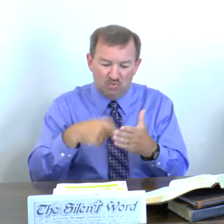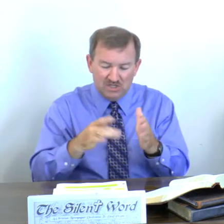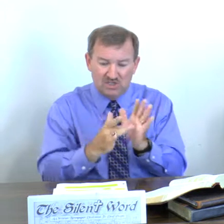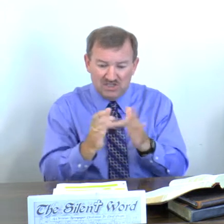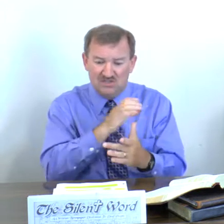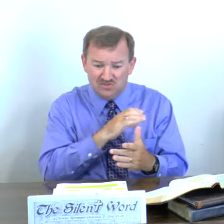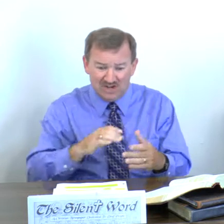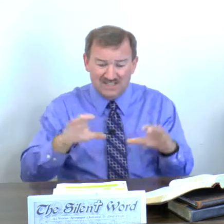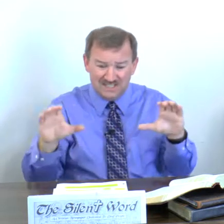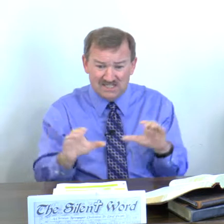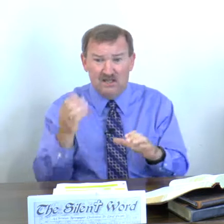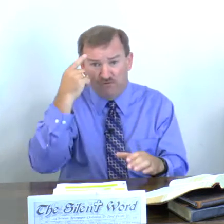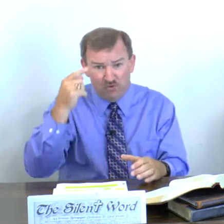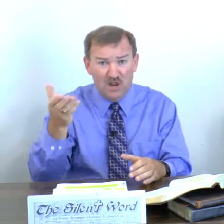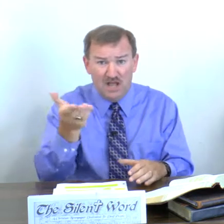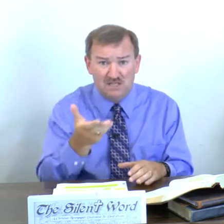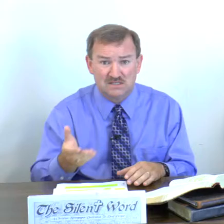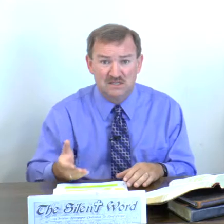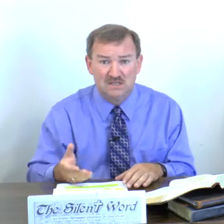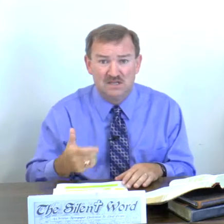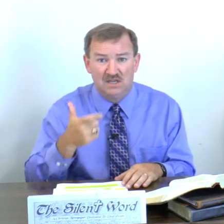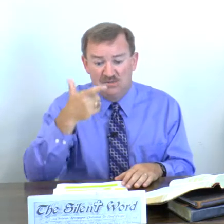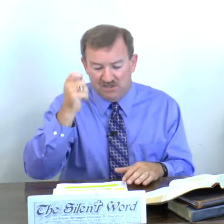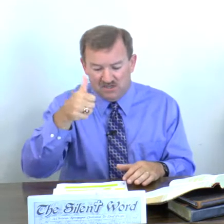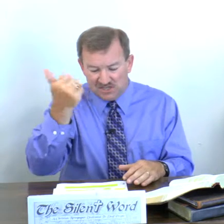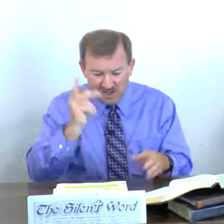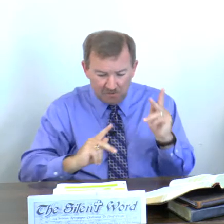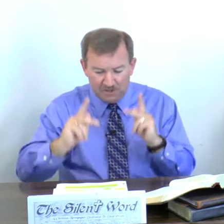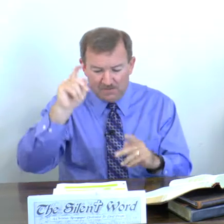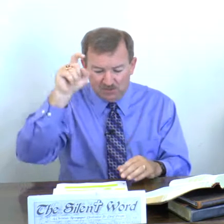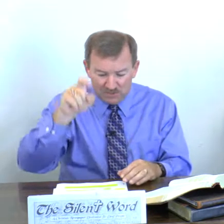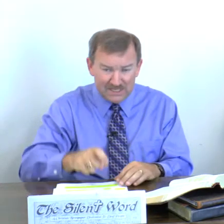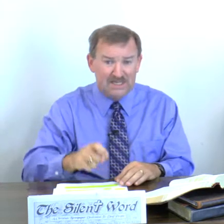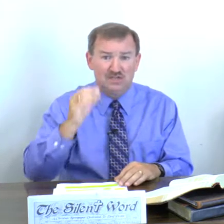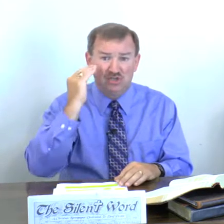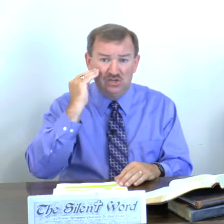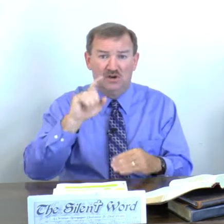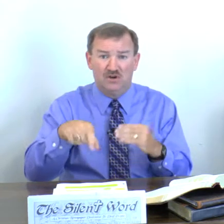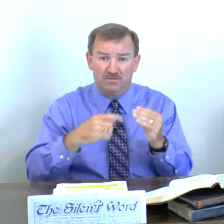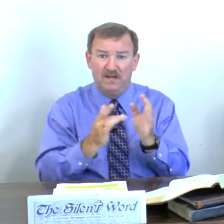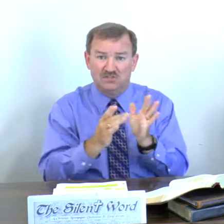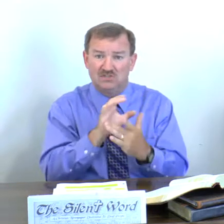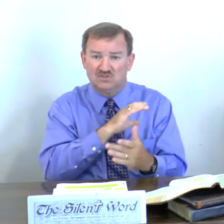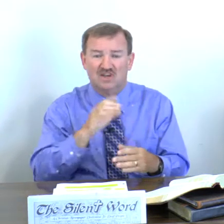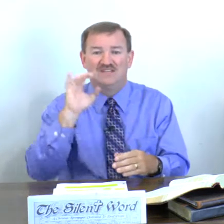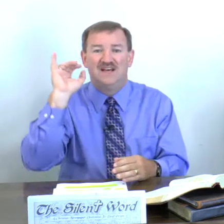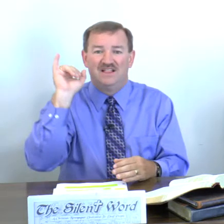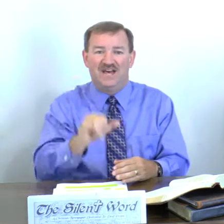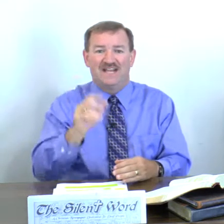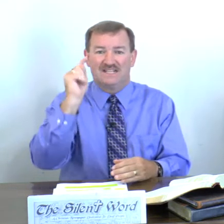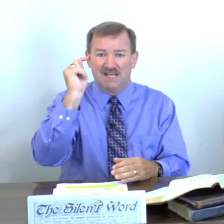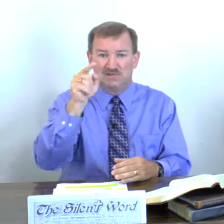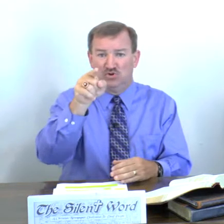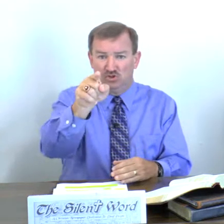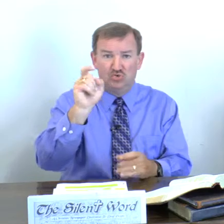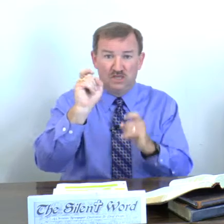what Jesus Christ has done for us, because other people need to know about Jesus Christ. That testimony you